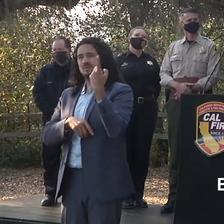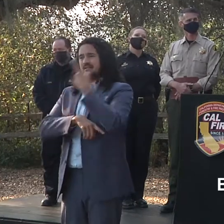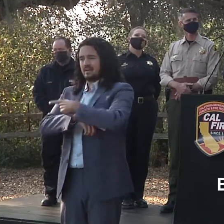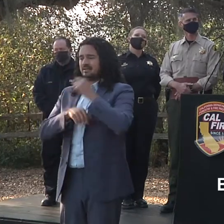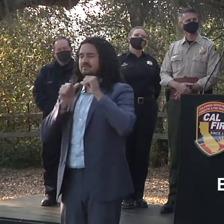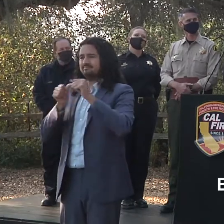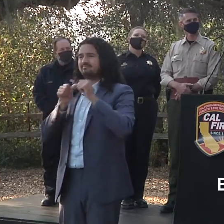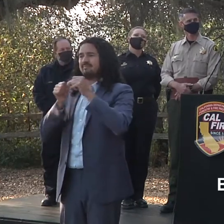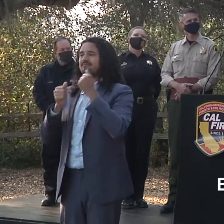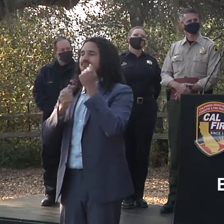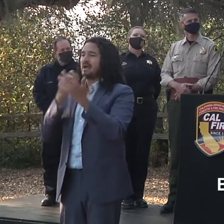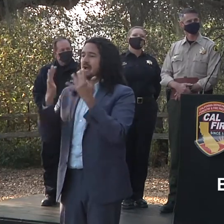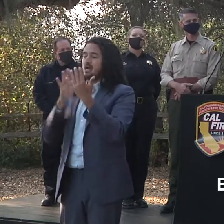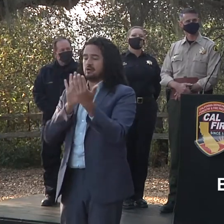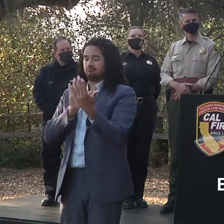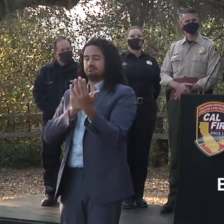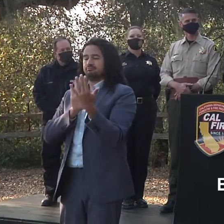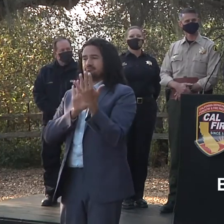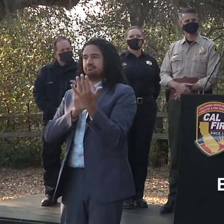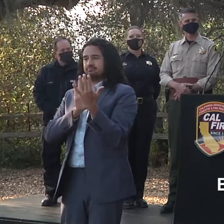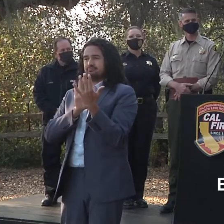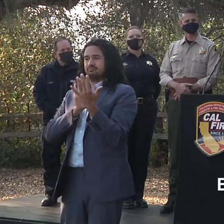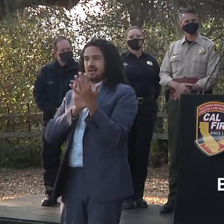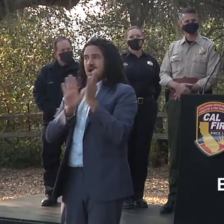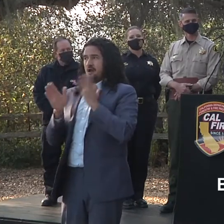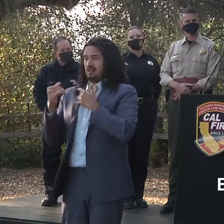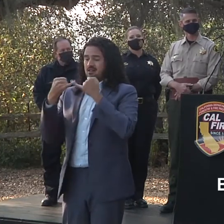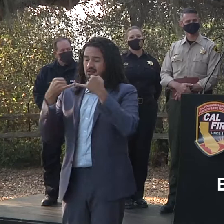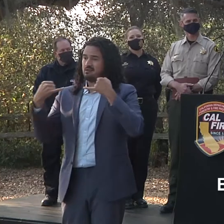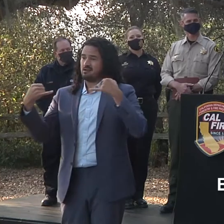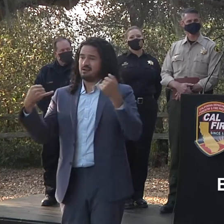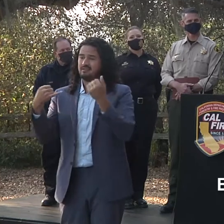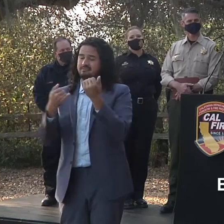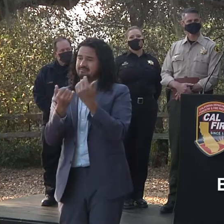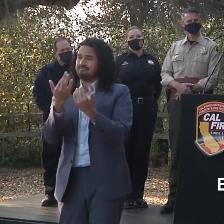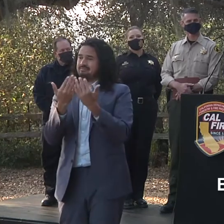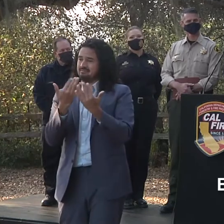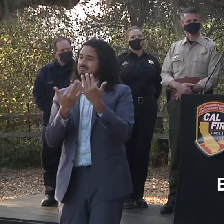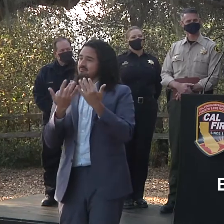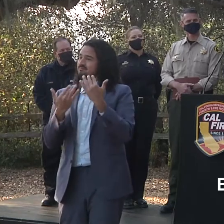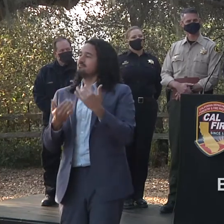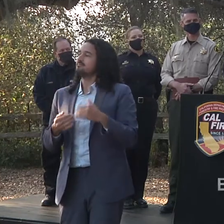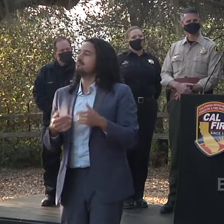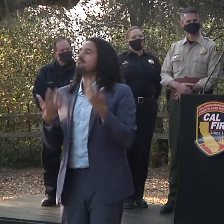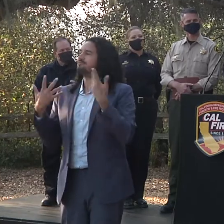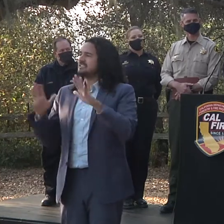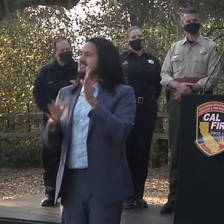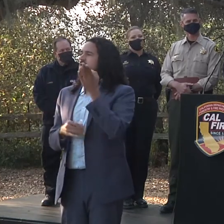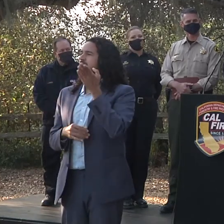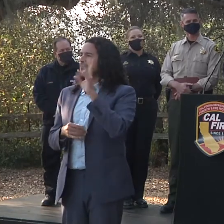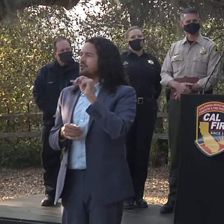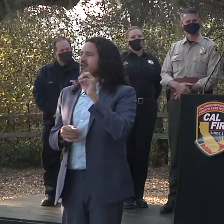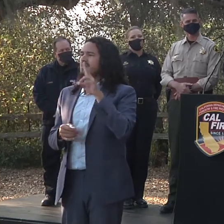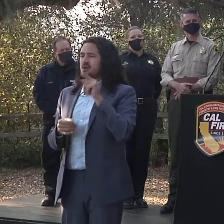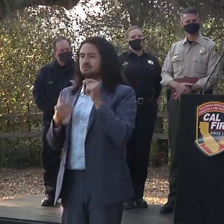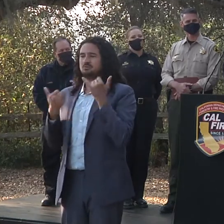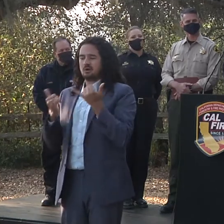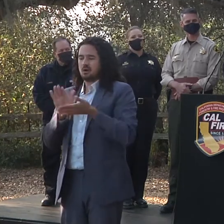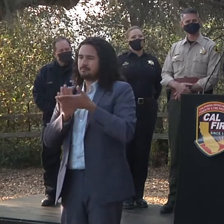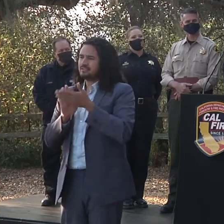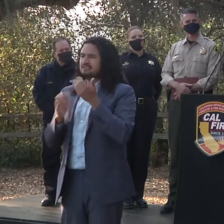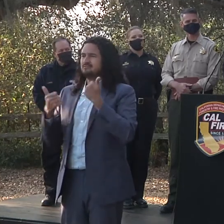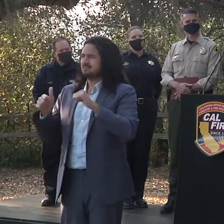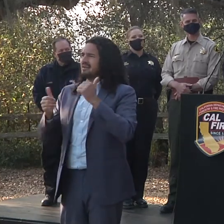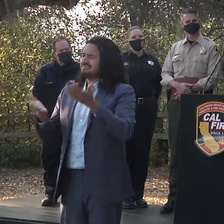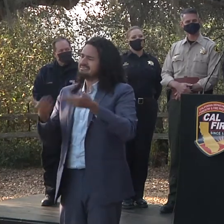lines. And today we ended up doing a burning operation to try to expedite that. It's been kind of a